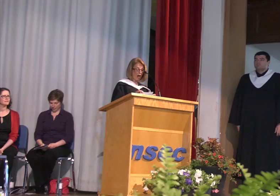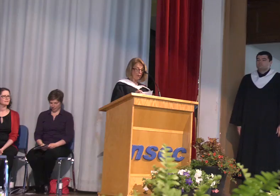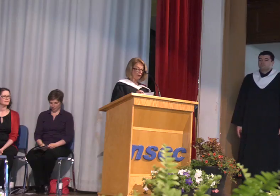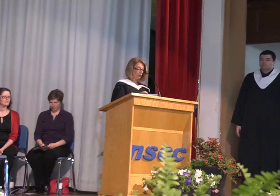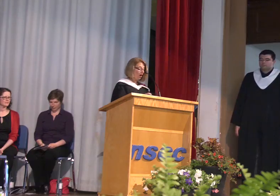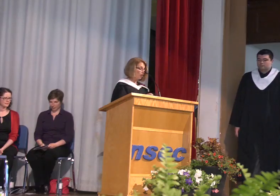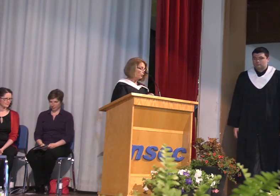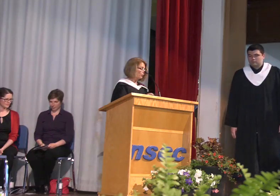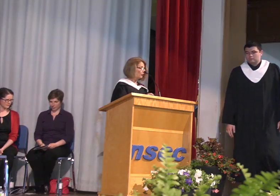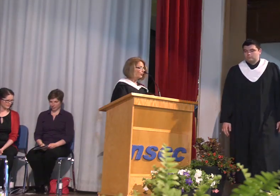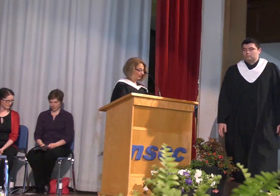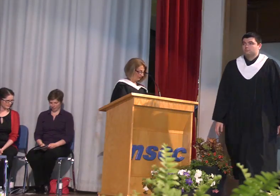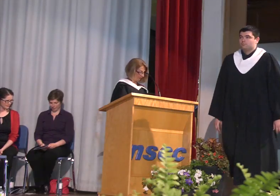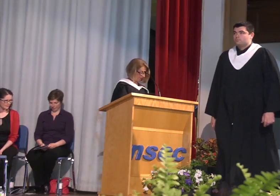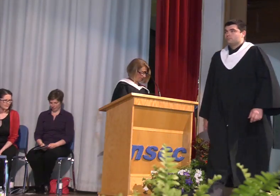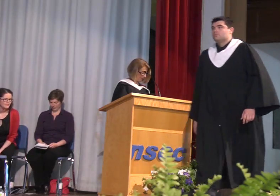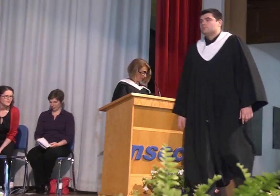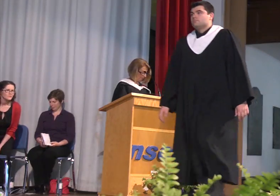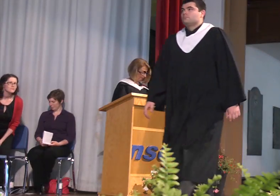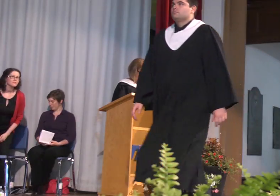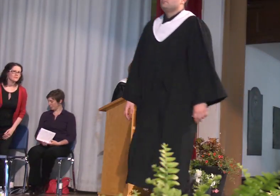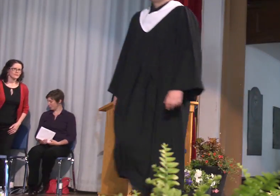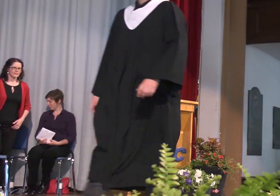Wade Tybo, Honors.